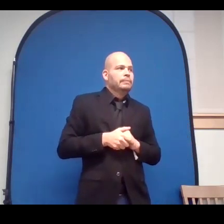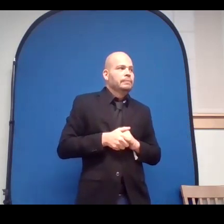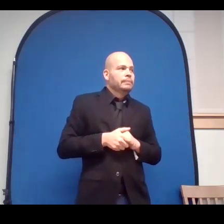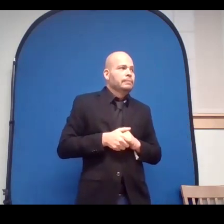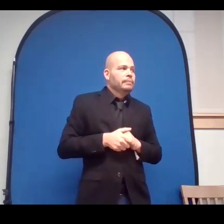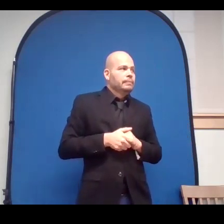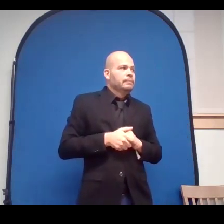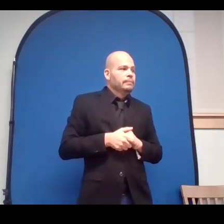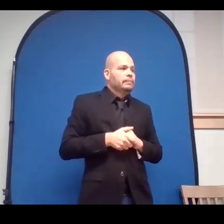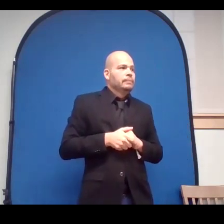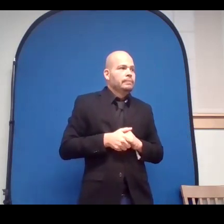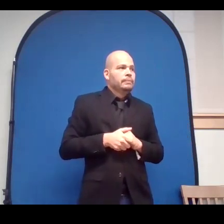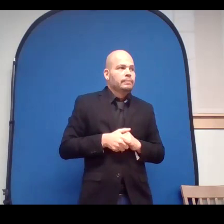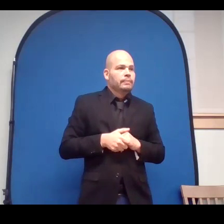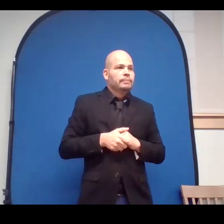And even if,